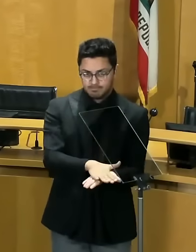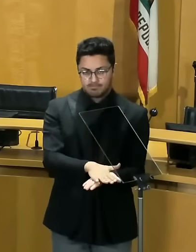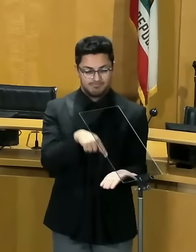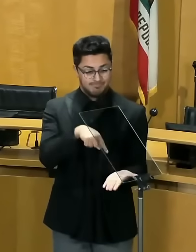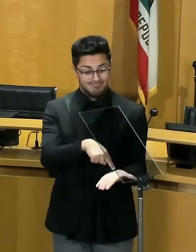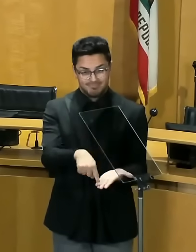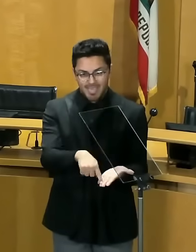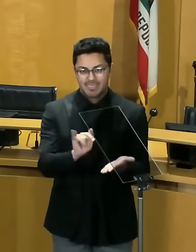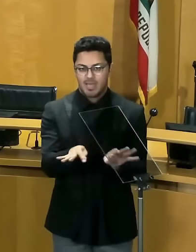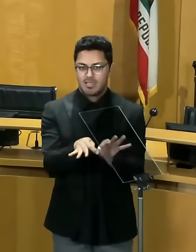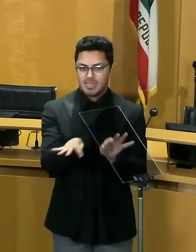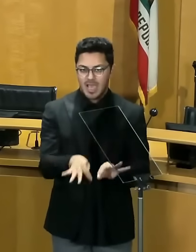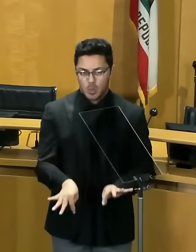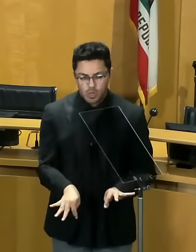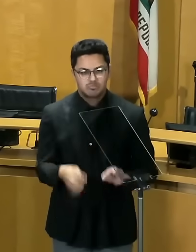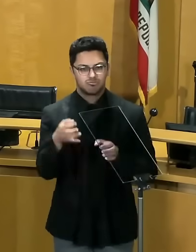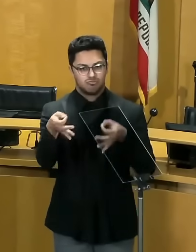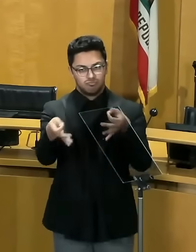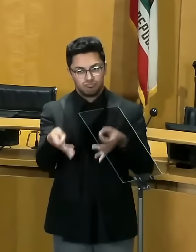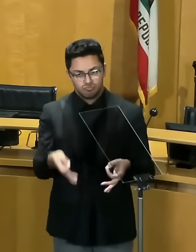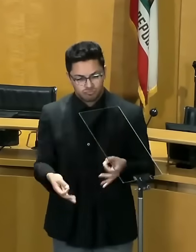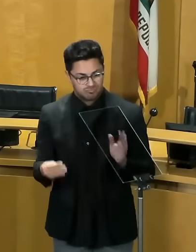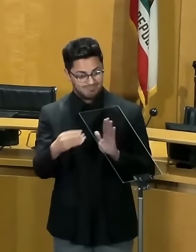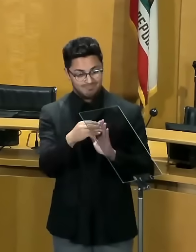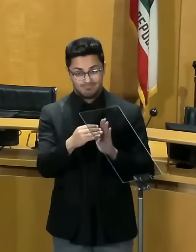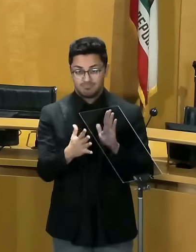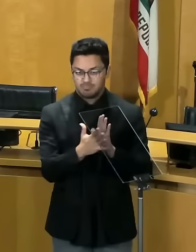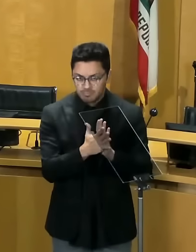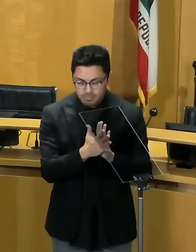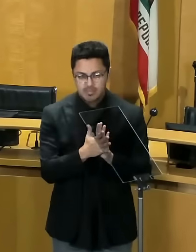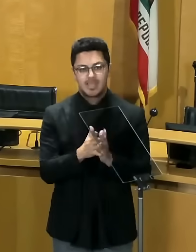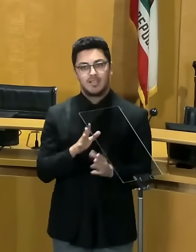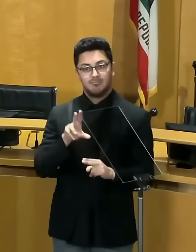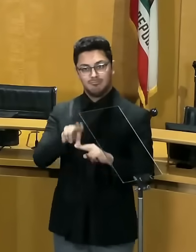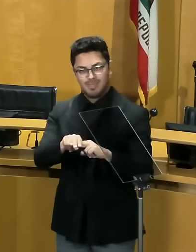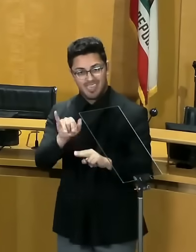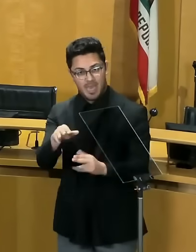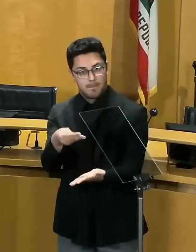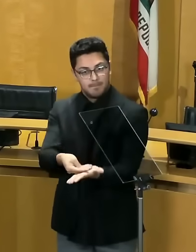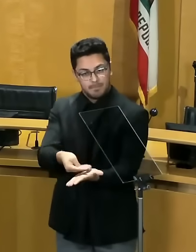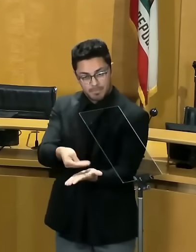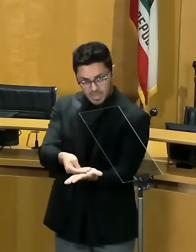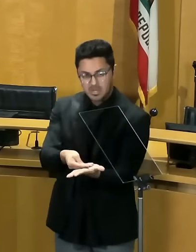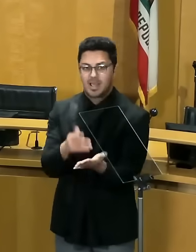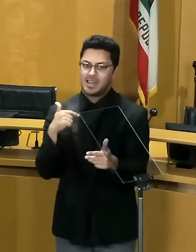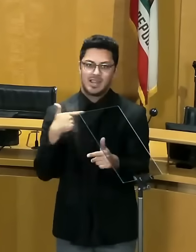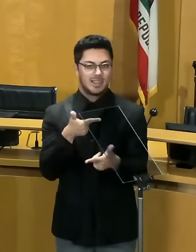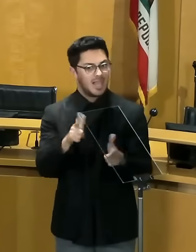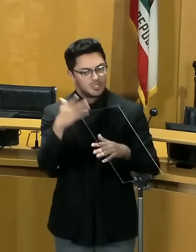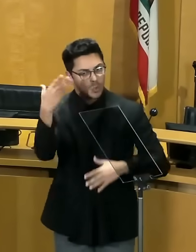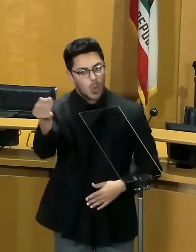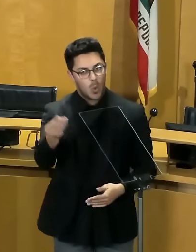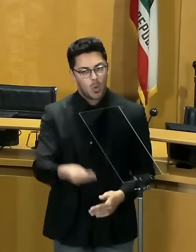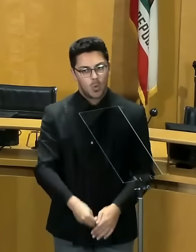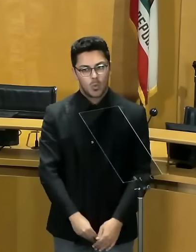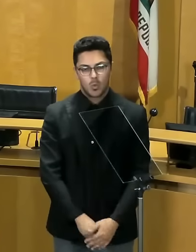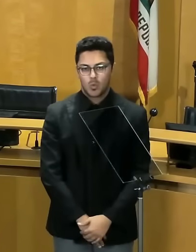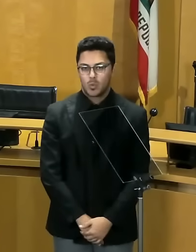that language, get into that pocket, and let's go, baby.